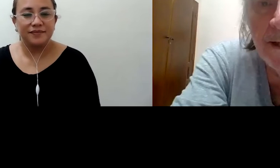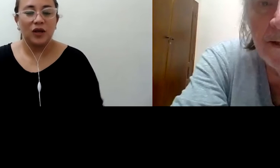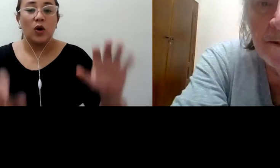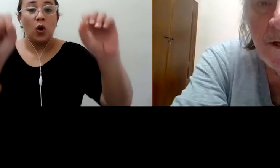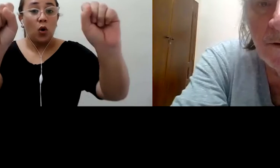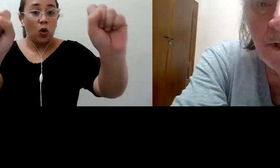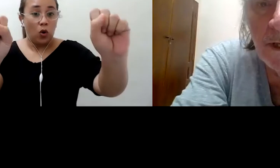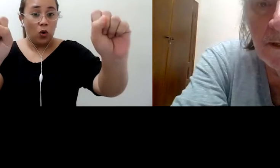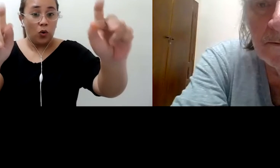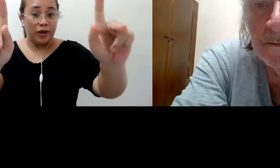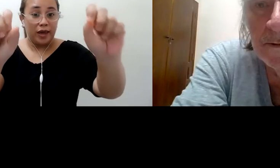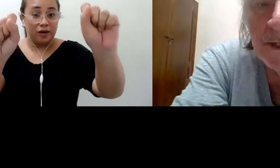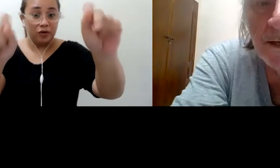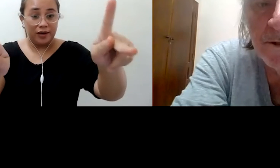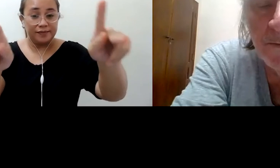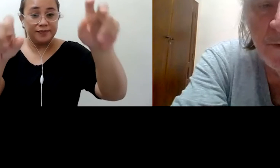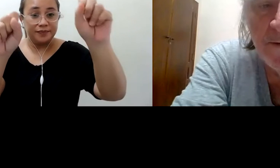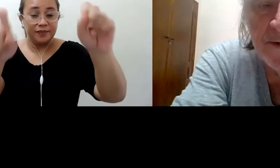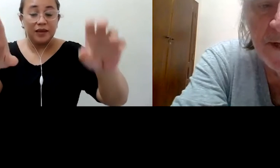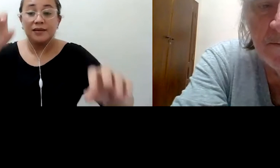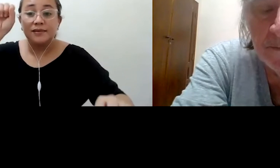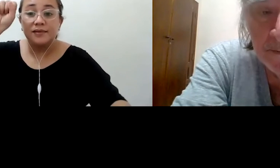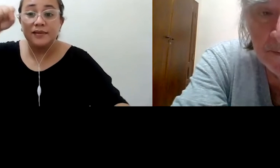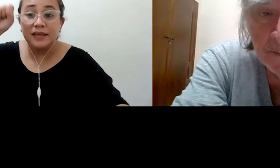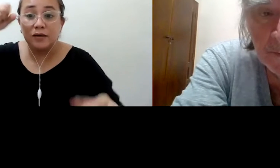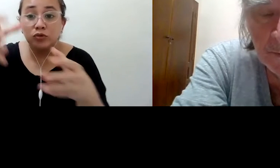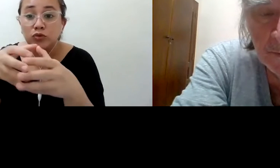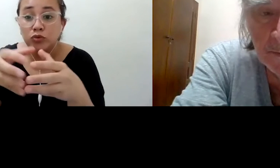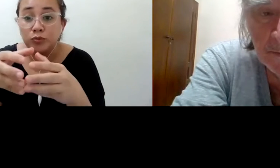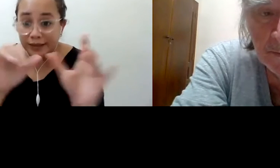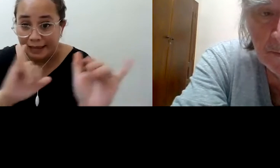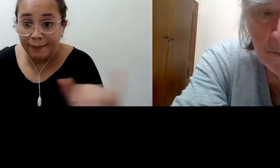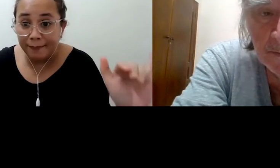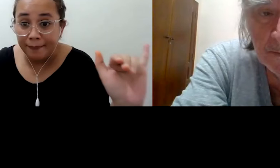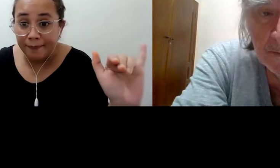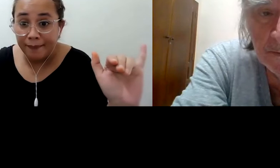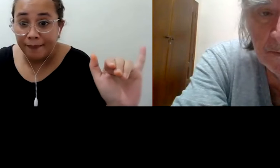Okay, and so Shaq's group, you had the same?